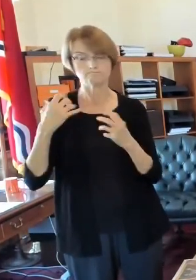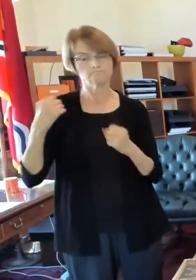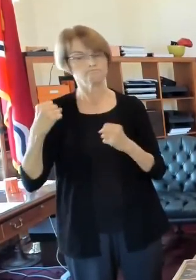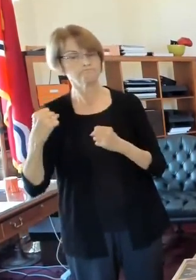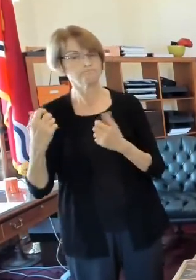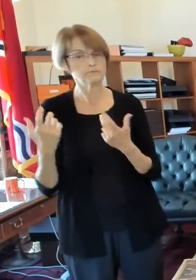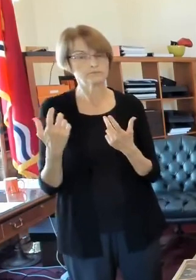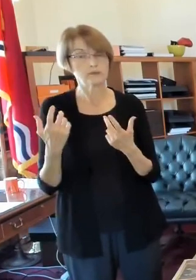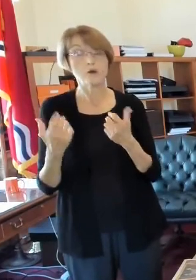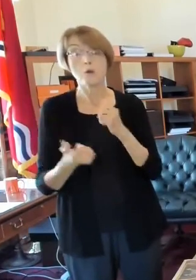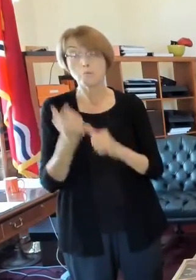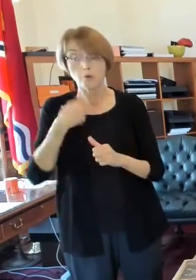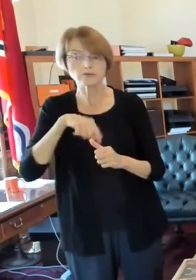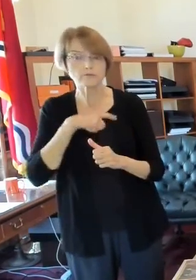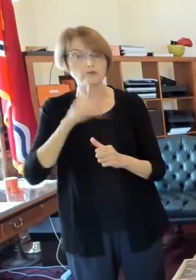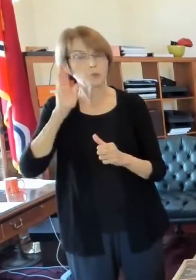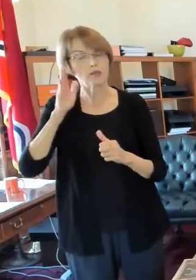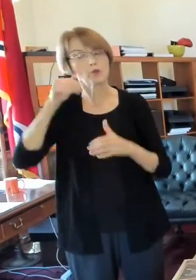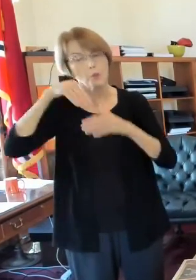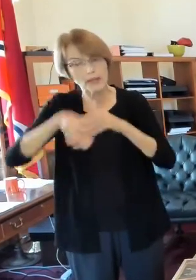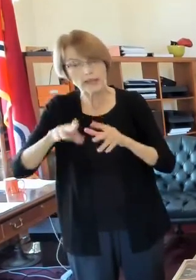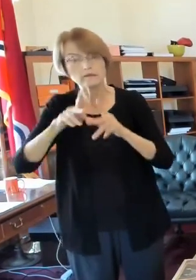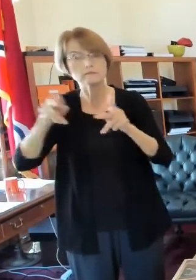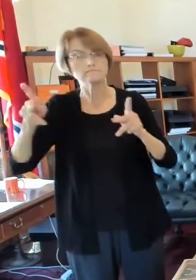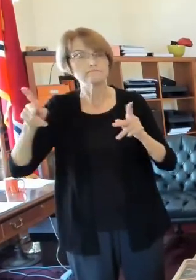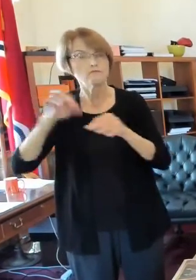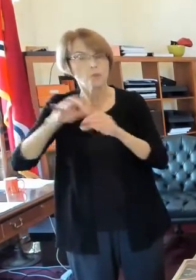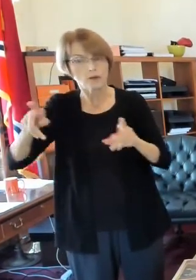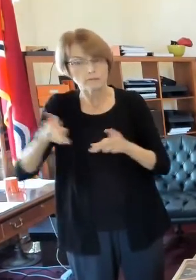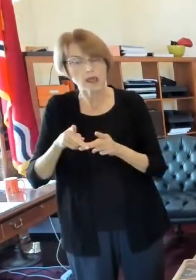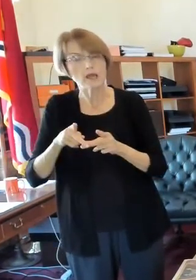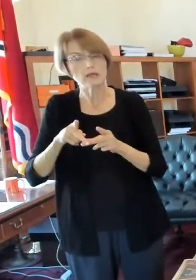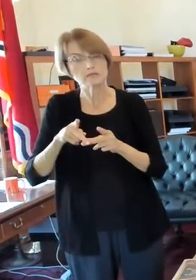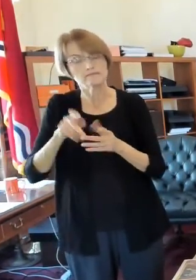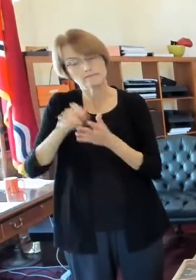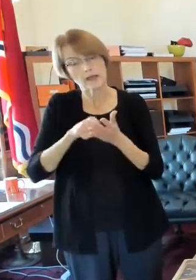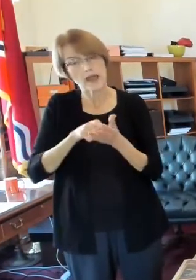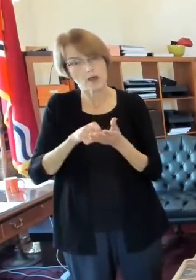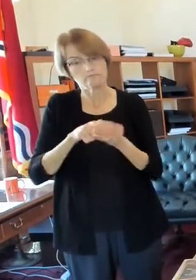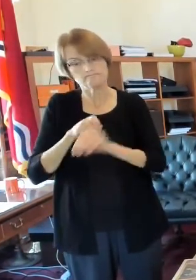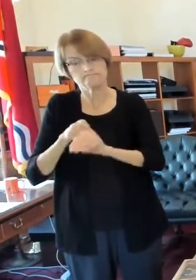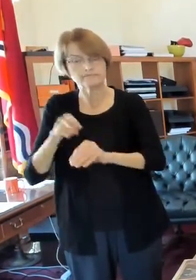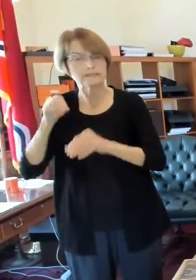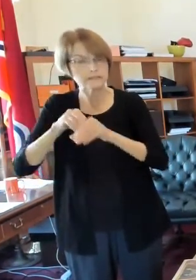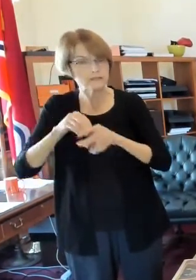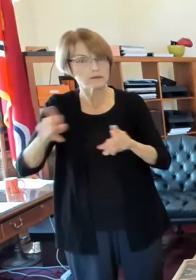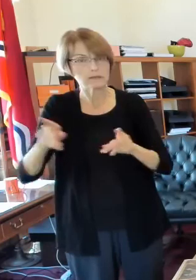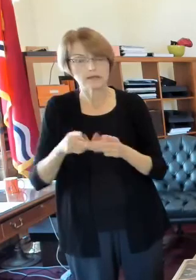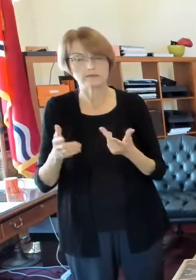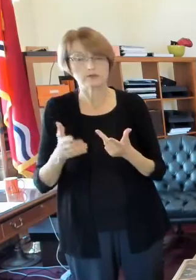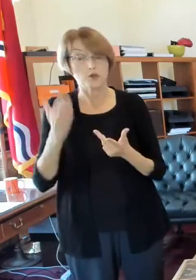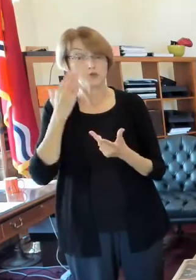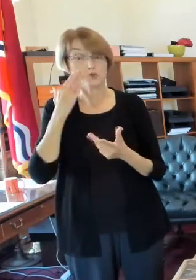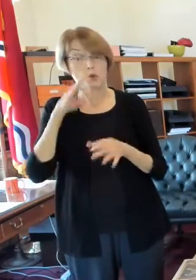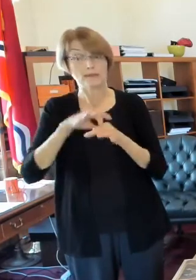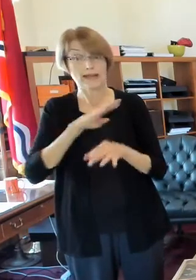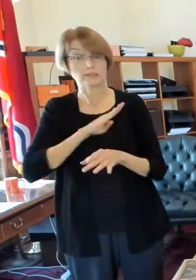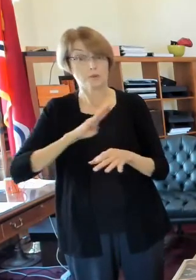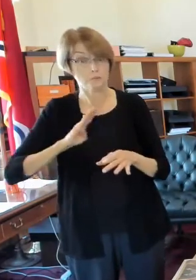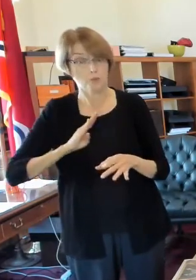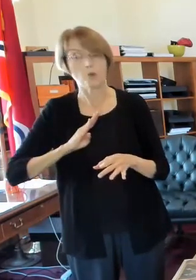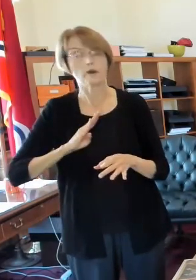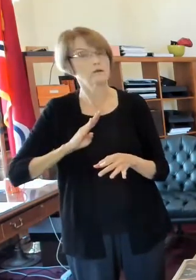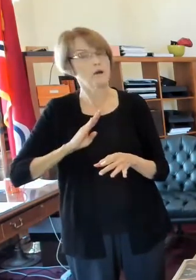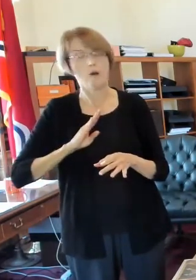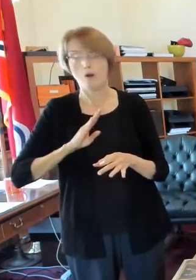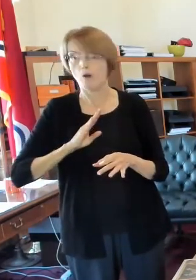in person, and our election board, as you know, has very good procedures in place for voting in person. You have to wear a